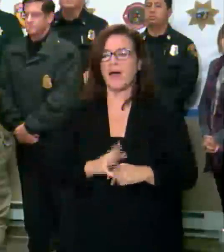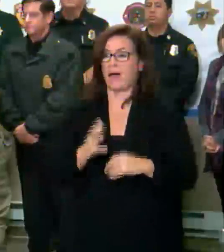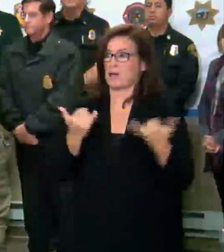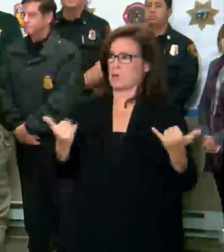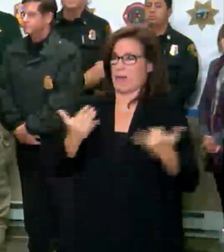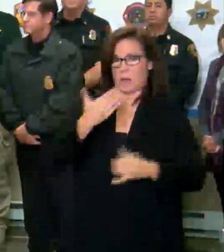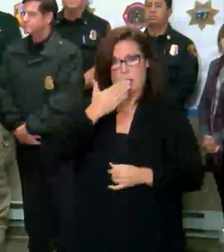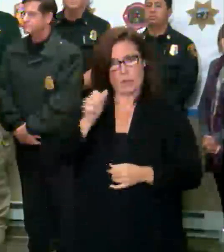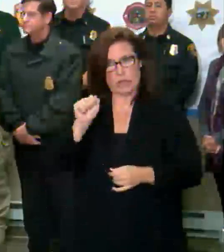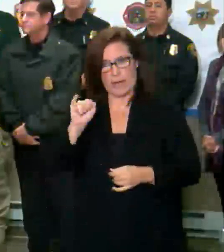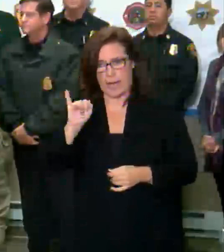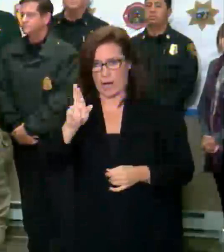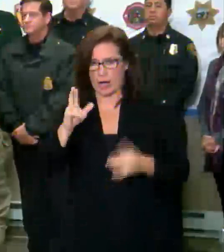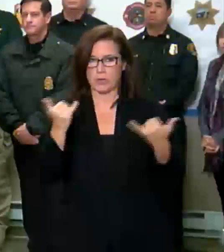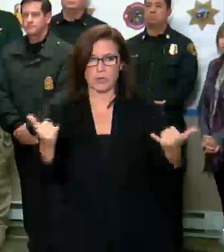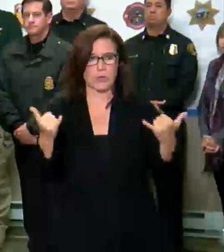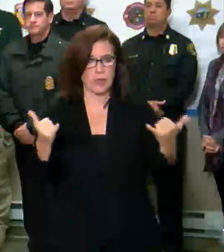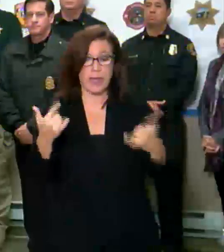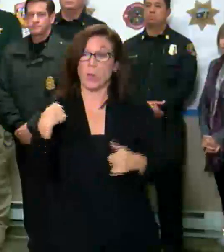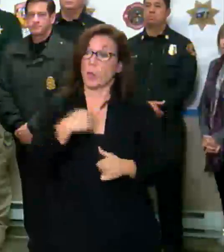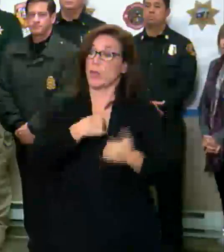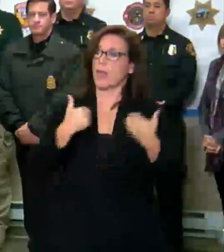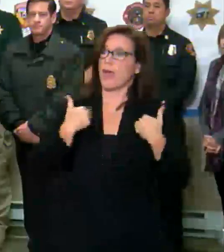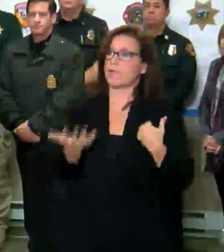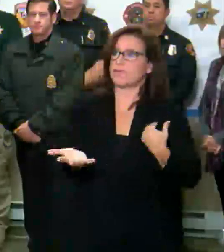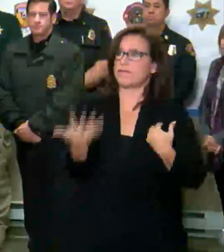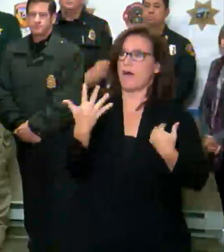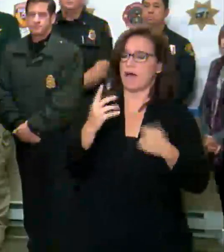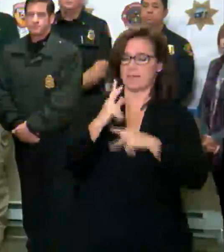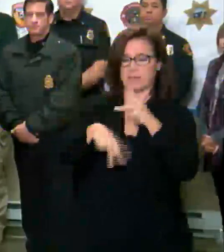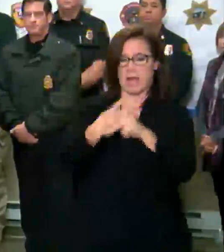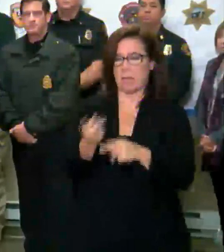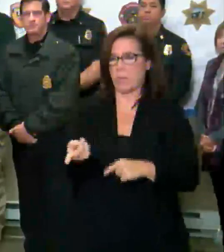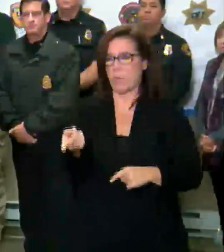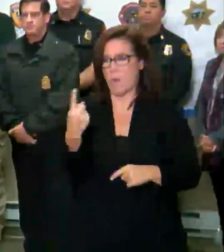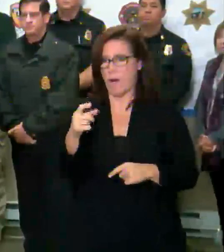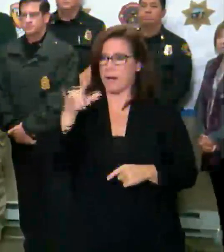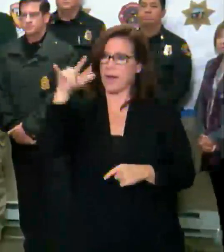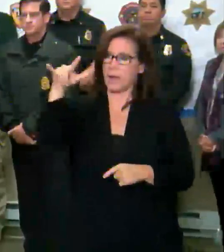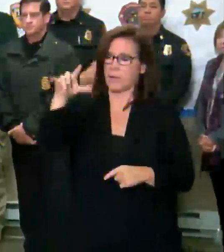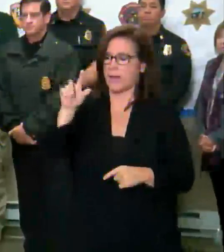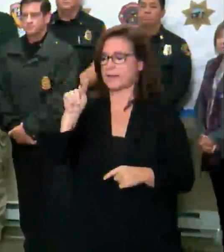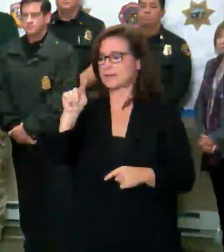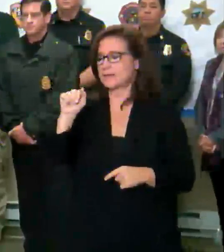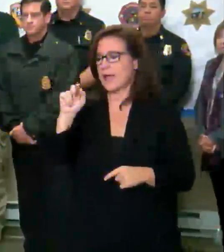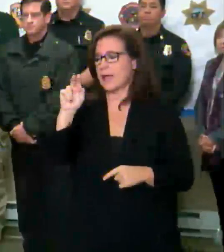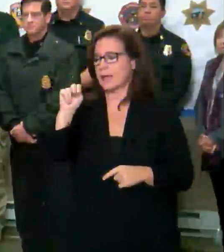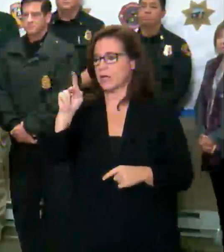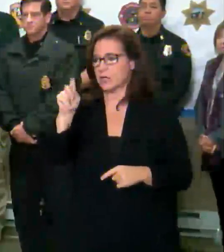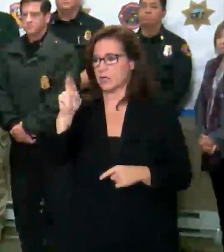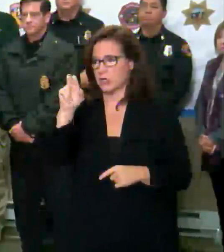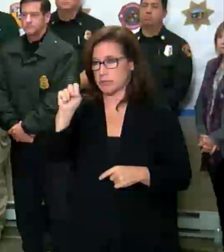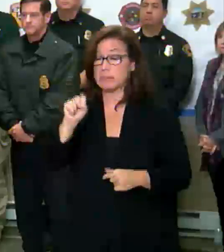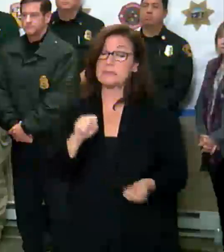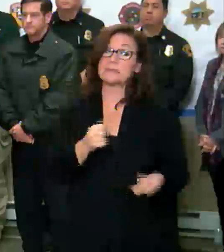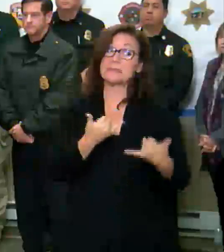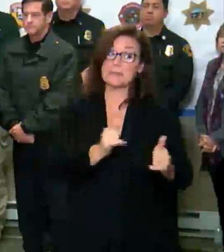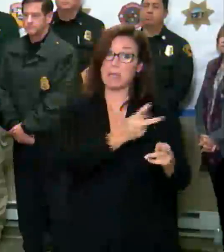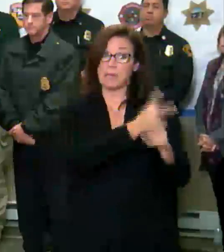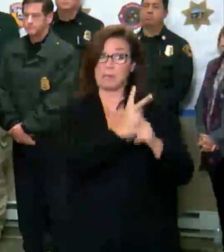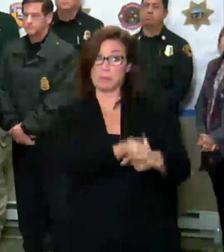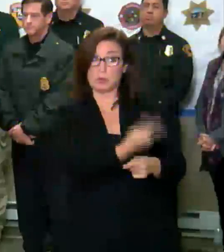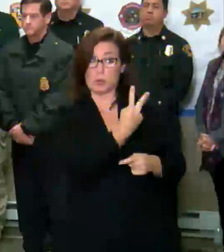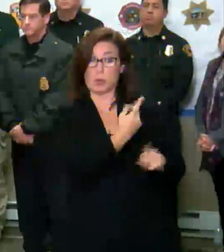number of air tankers of 5 Type 1 air tankers, and still have 2 from the United